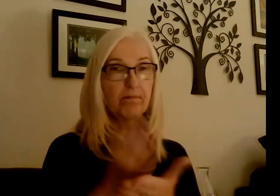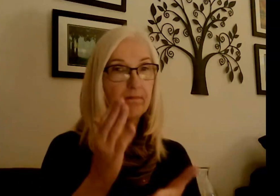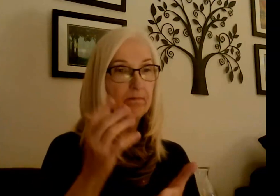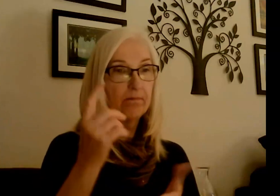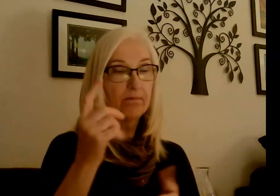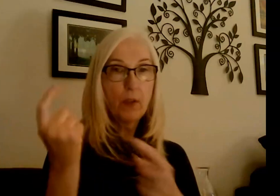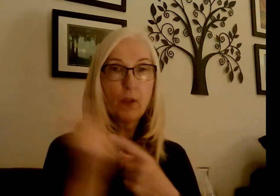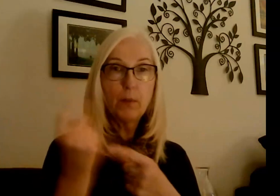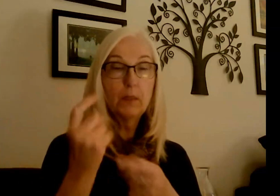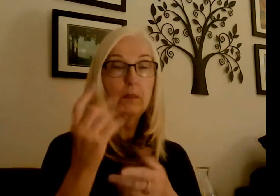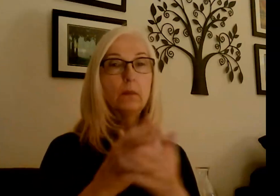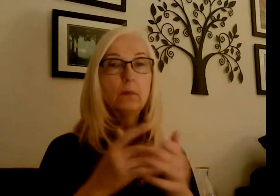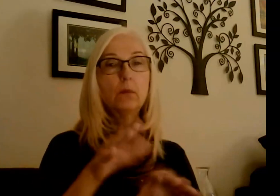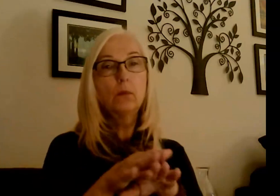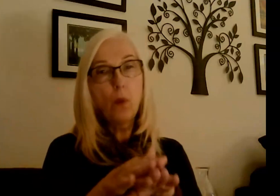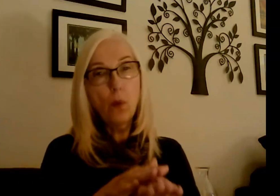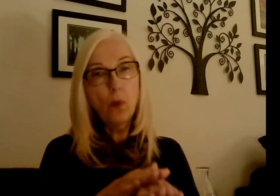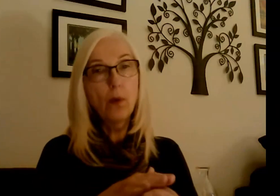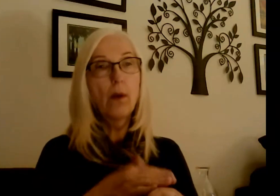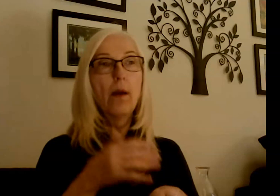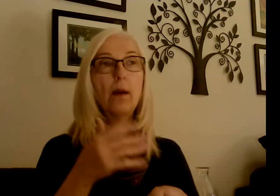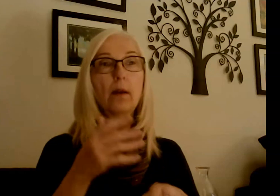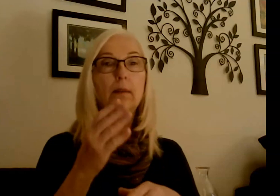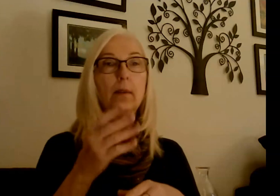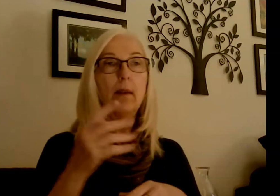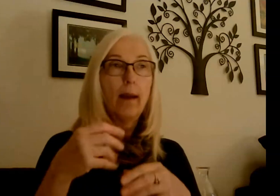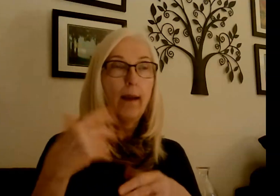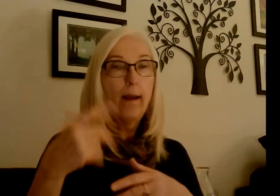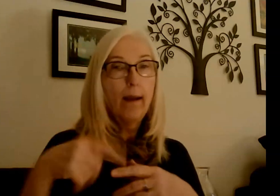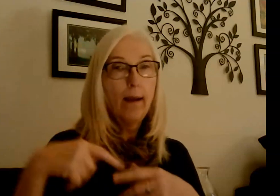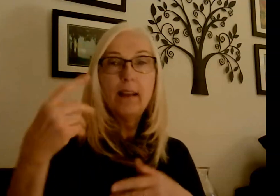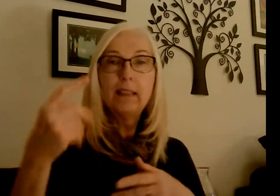Some people can make the change quickly and others can't, and that's okay. It is a slow process,